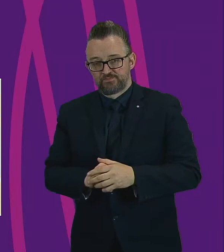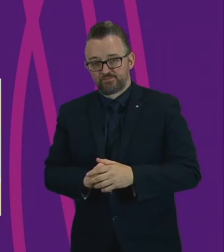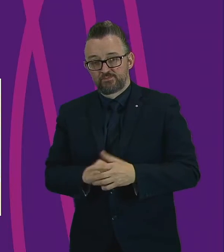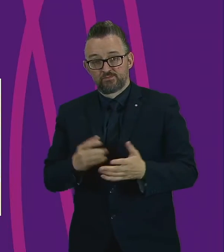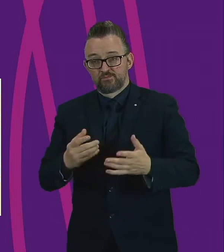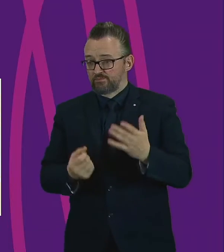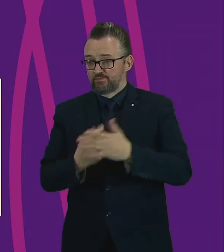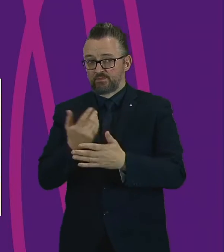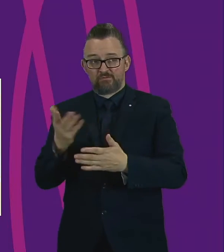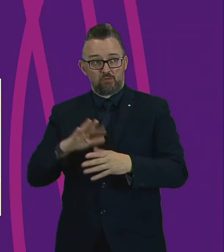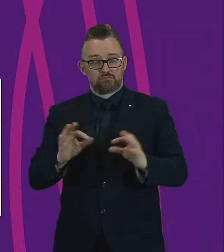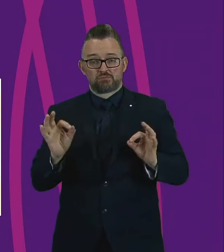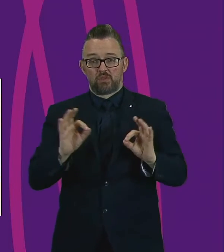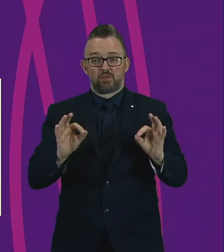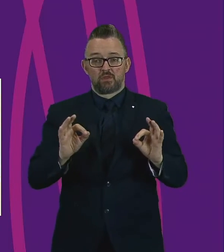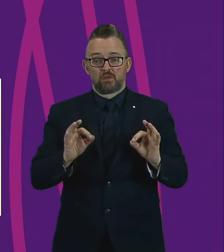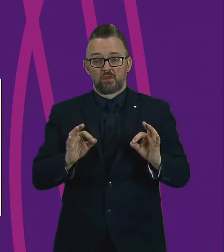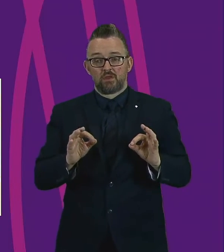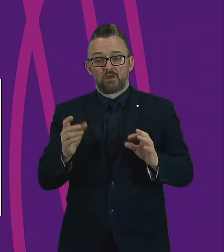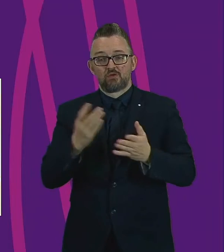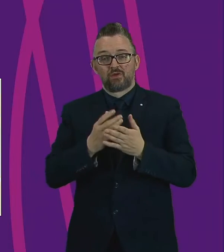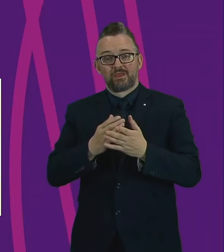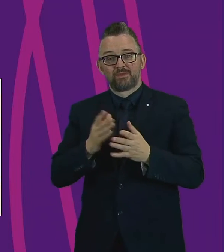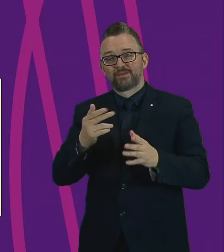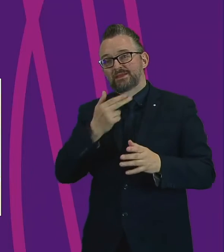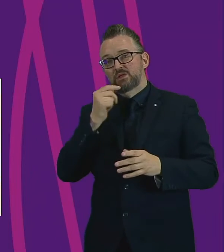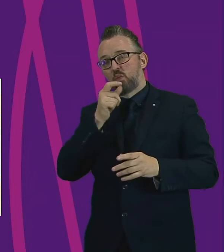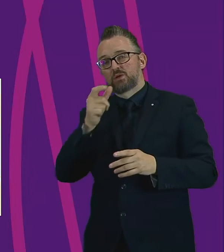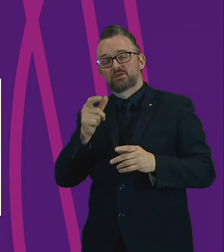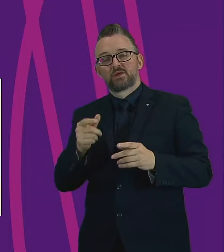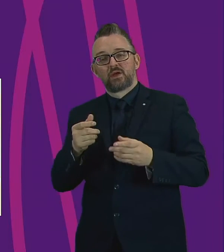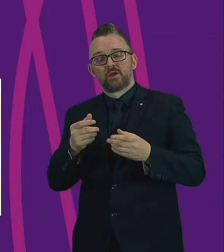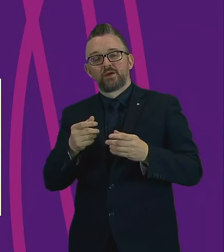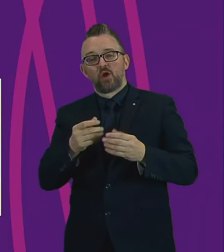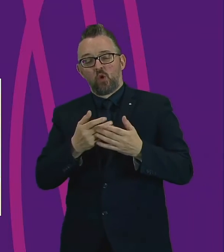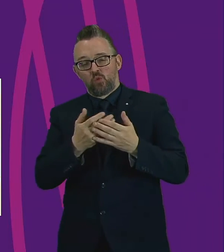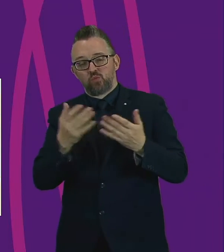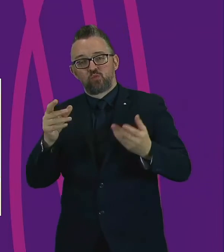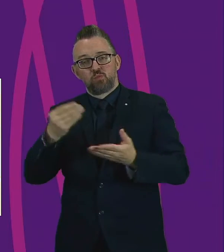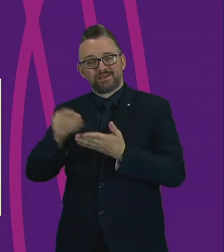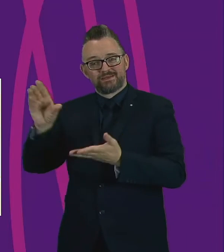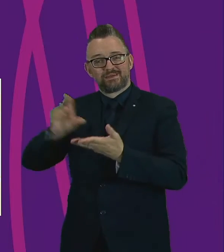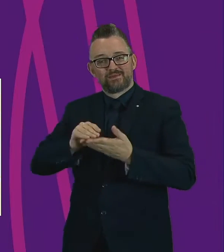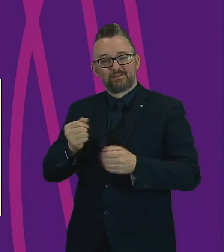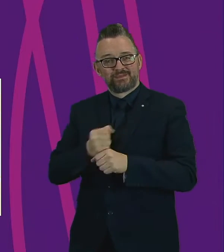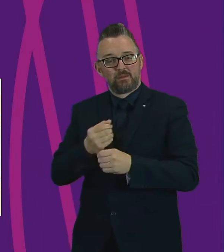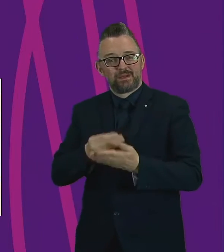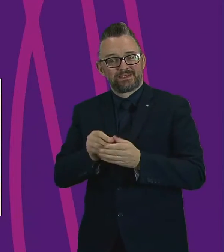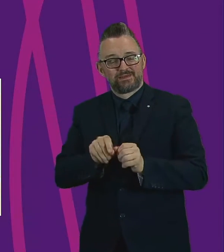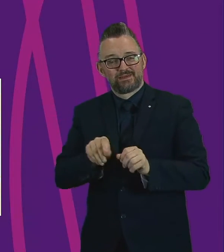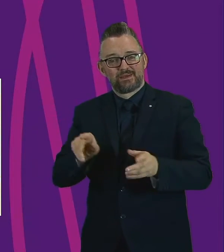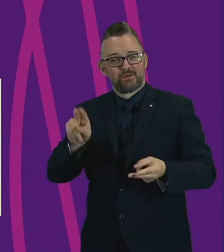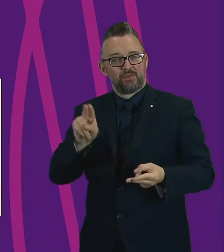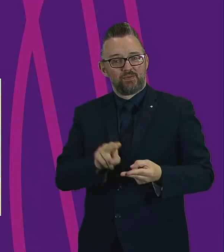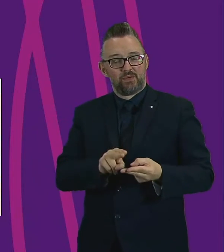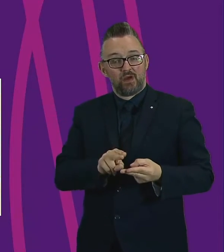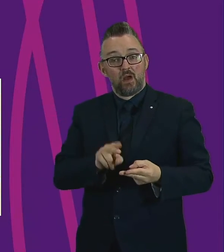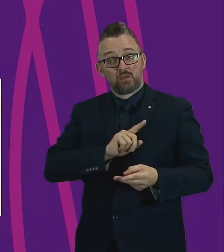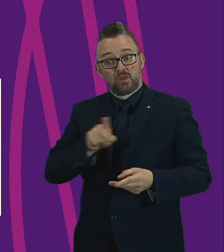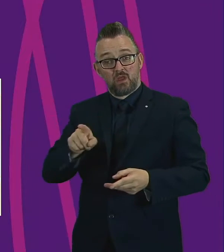air. Quantitative easing is the polite term. But given this is money borrowed by the UK government from a central bank that it